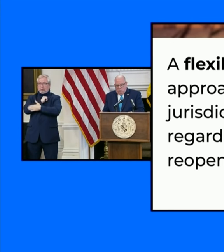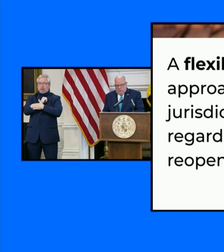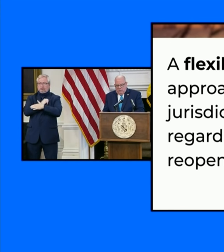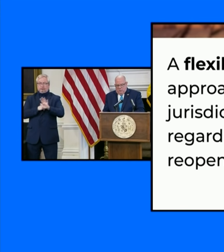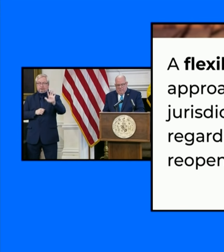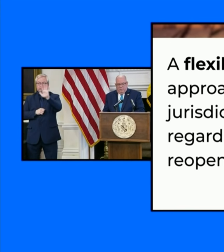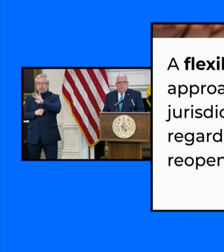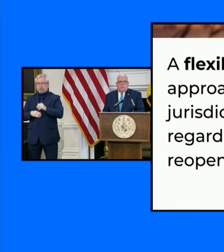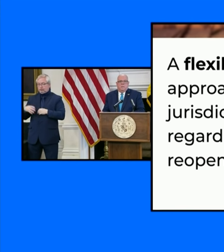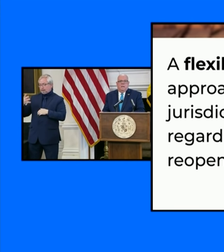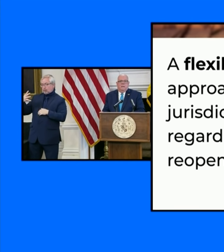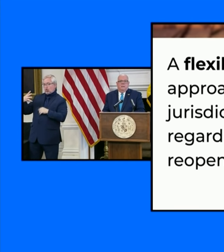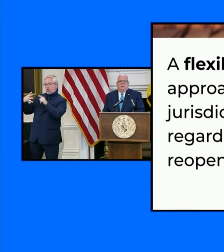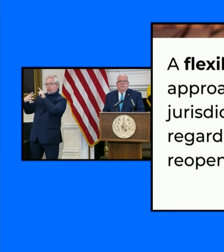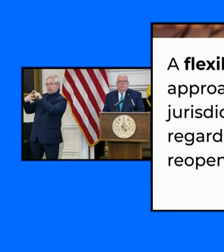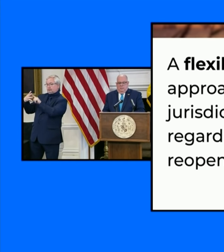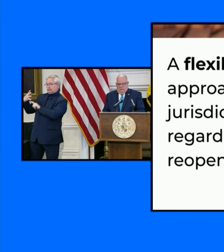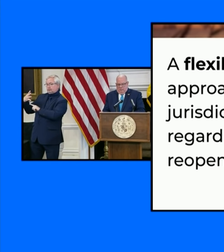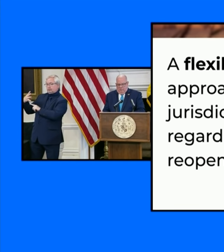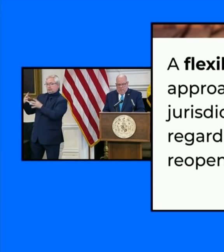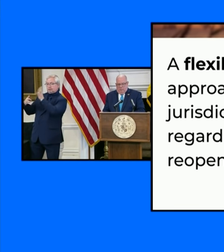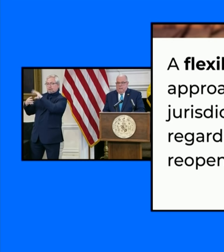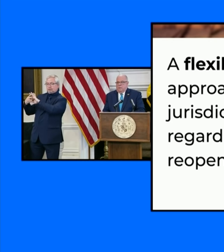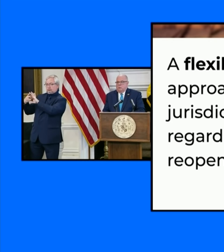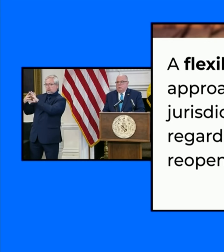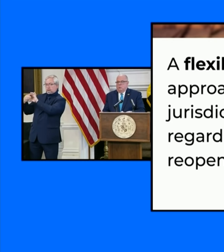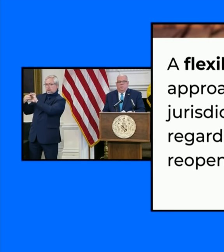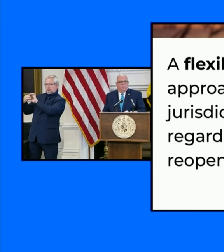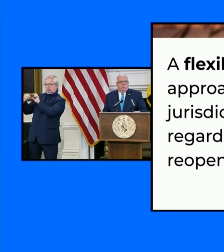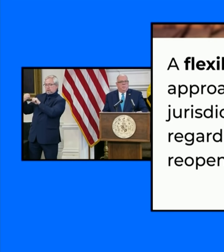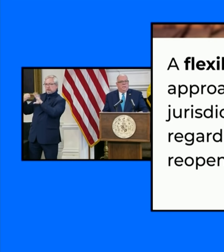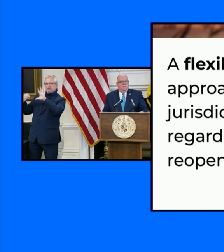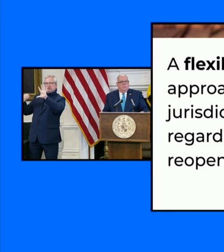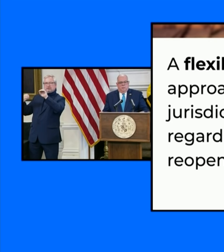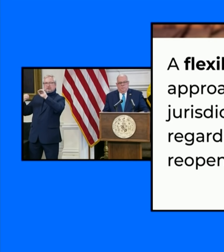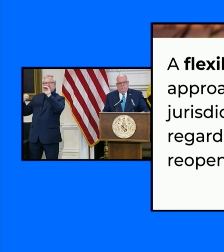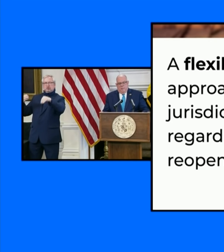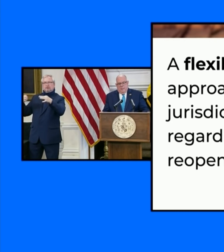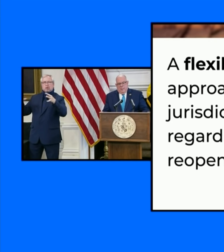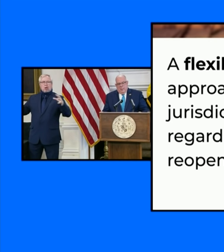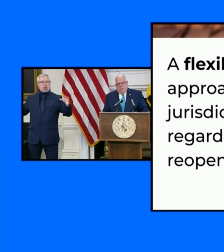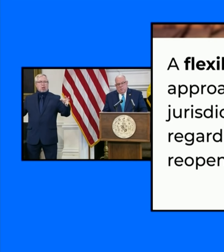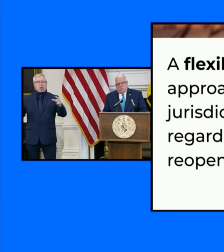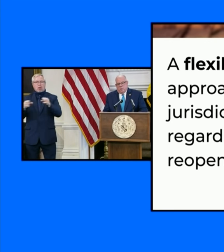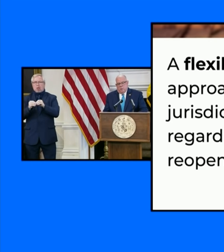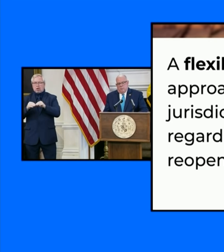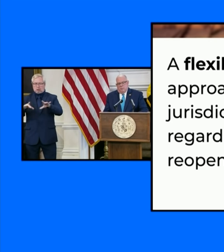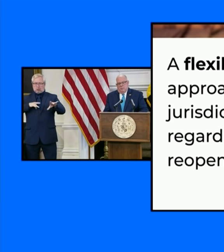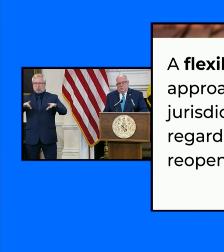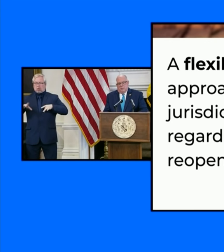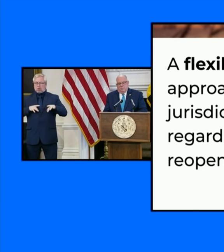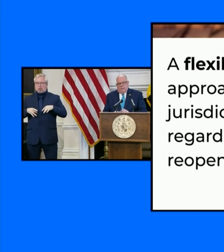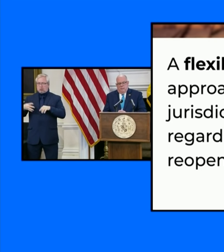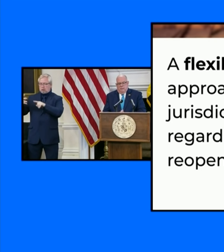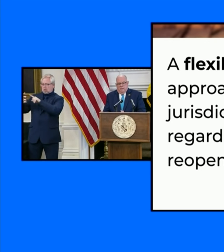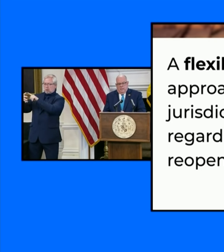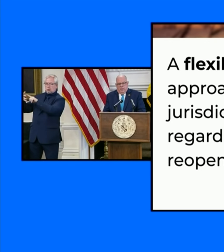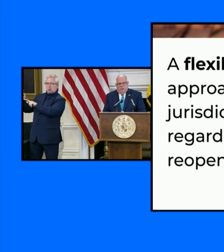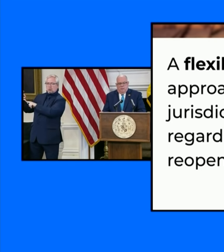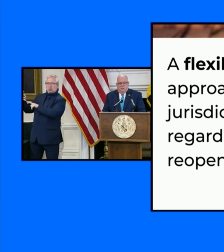for more than 70% of our state's total confirmed cases. Prince George's and